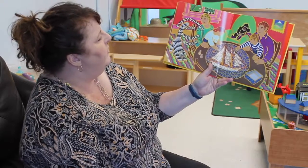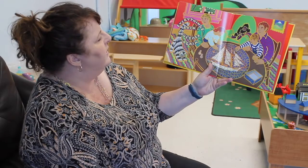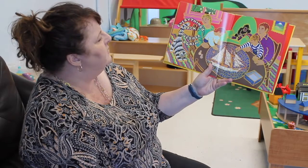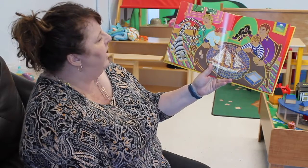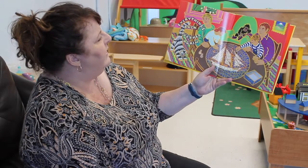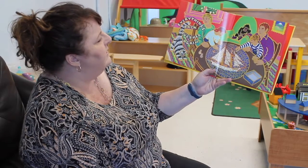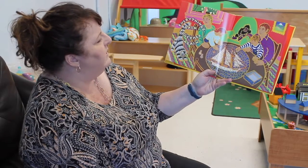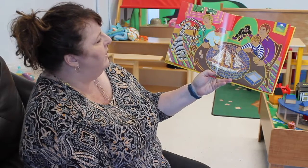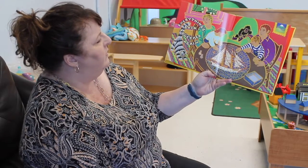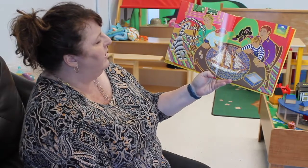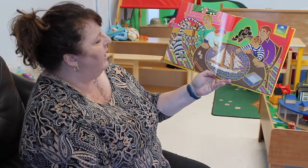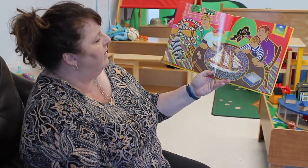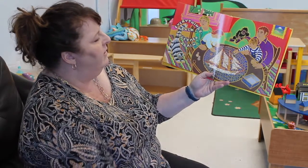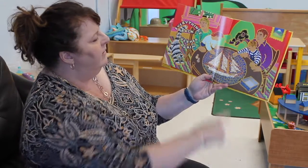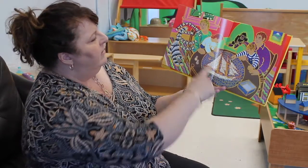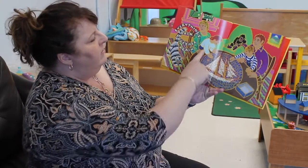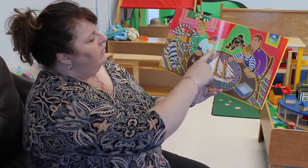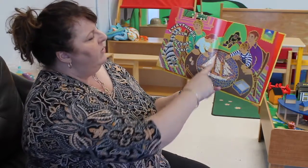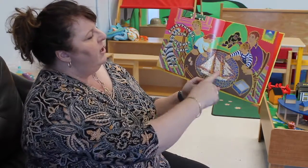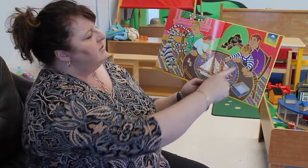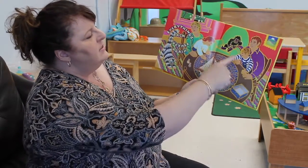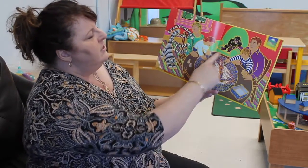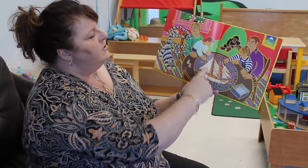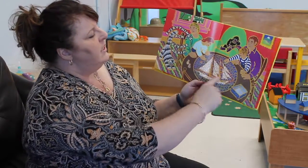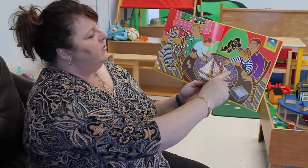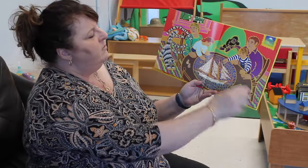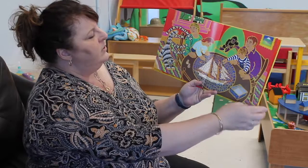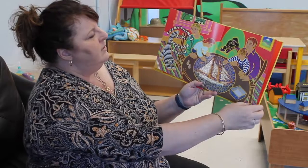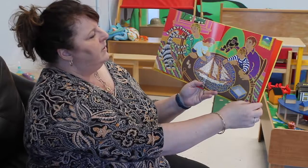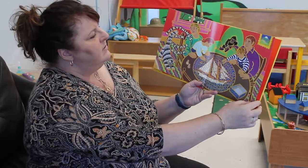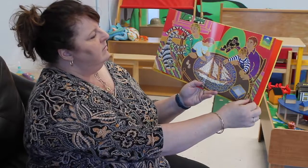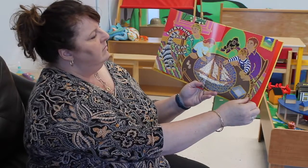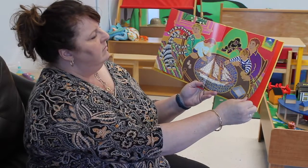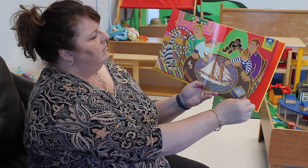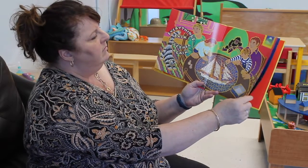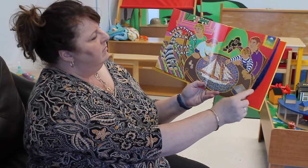Everything's back together again. There they are, sitting there together, putting a puzzle.